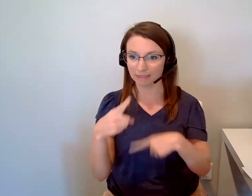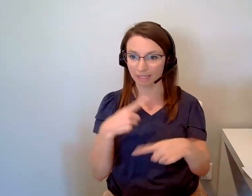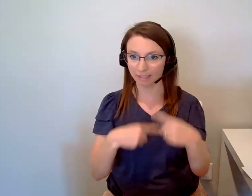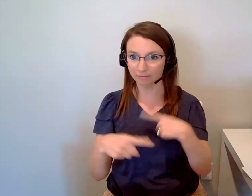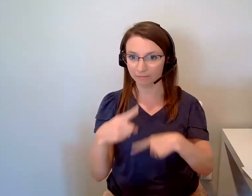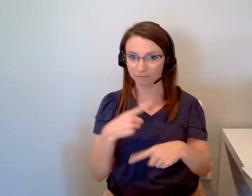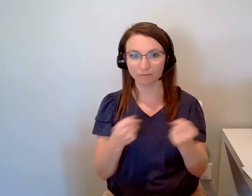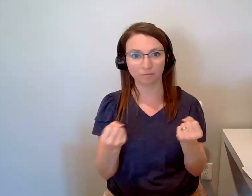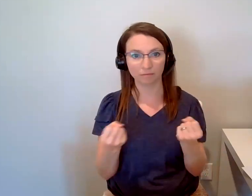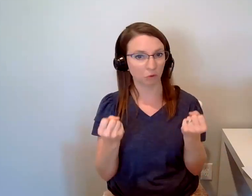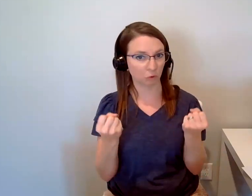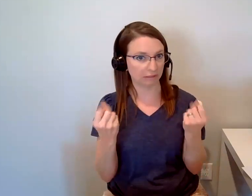Sign or sign.